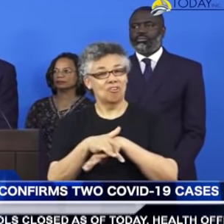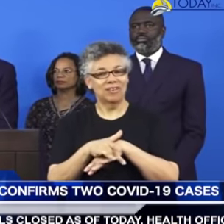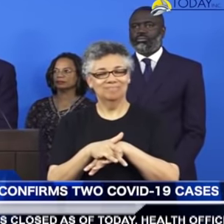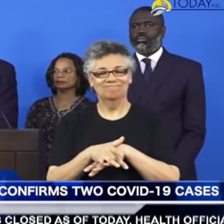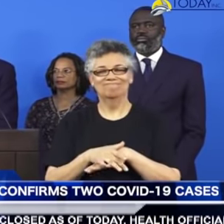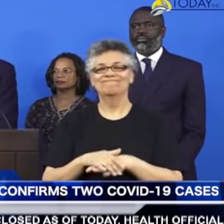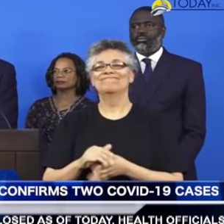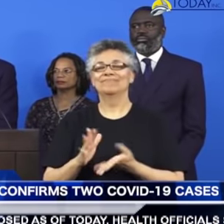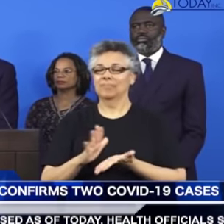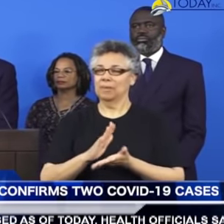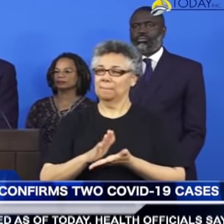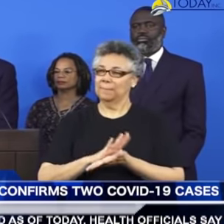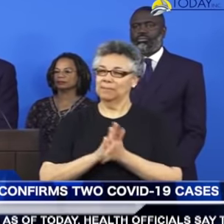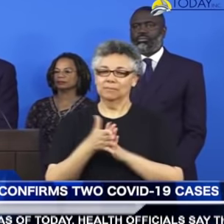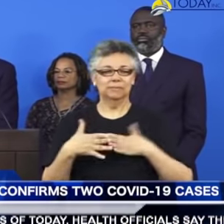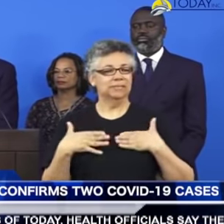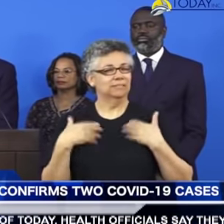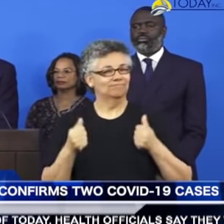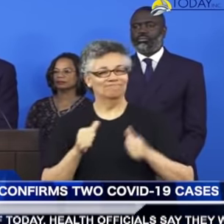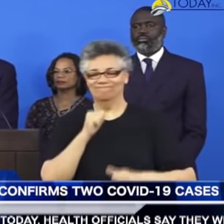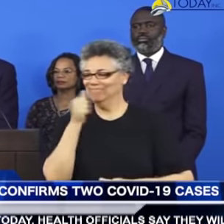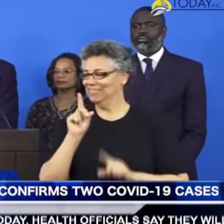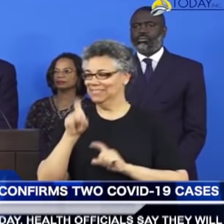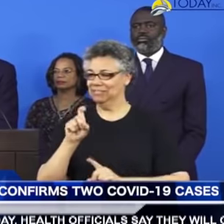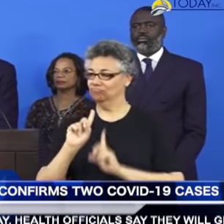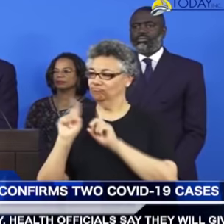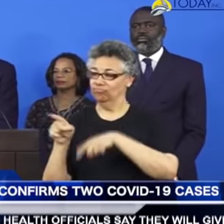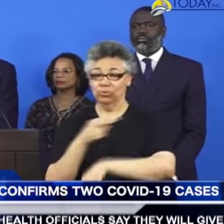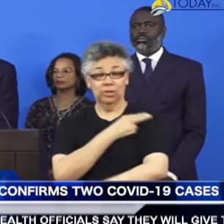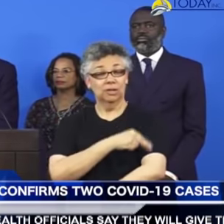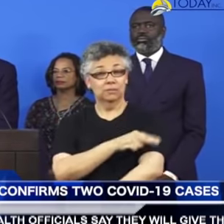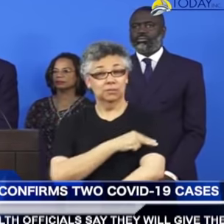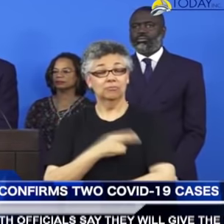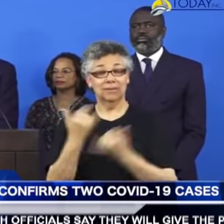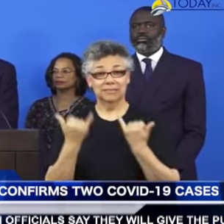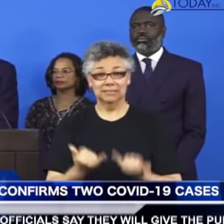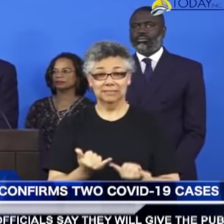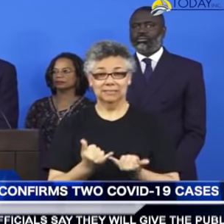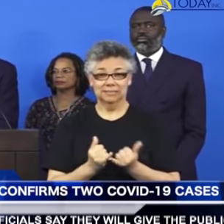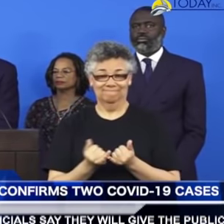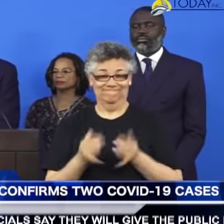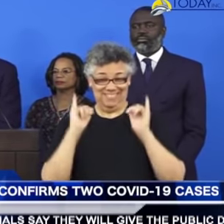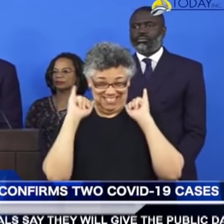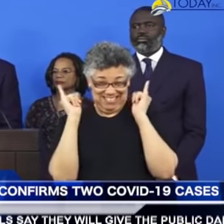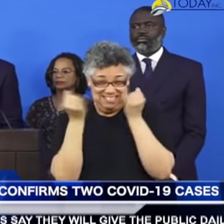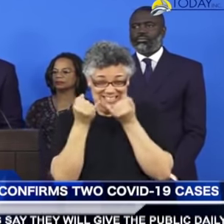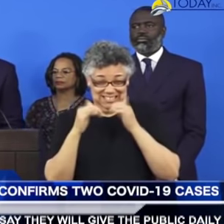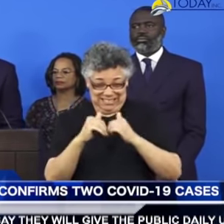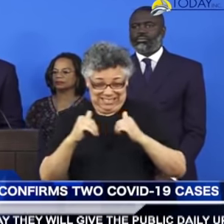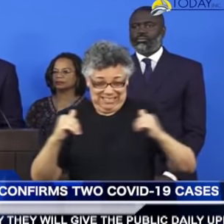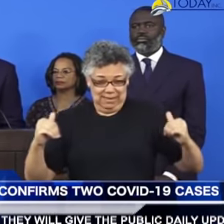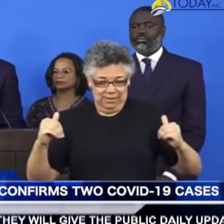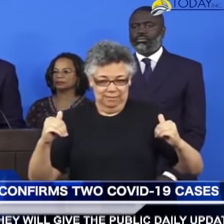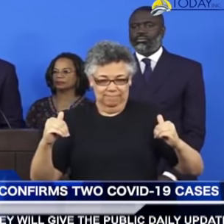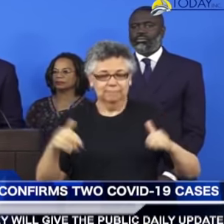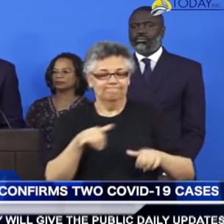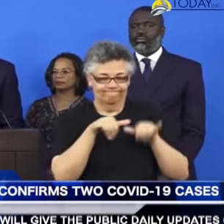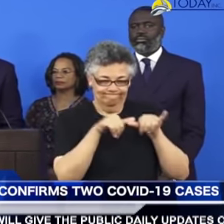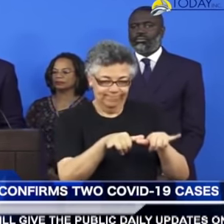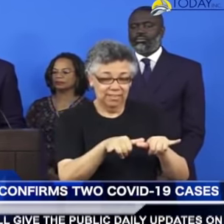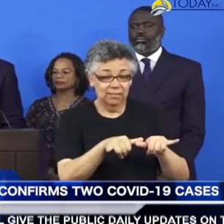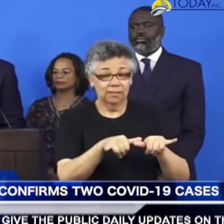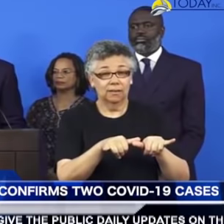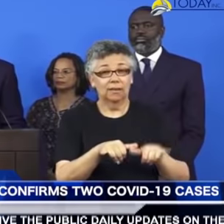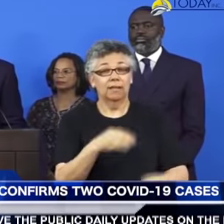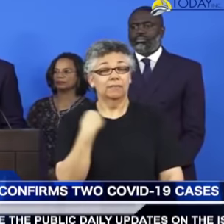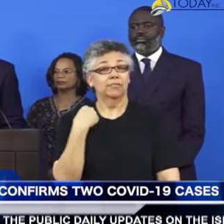and did not require hospitalization. They are presently isolated and have been isolated since they became symptomatic.